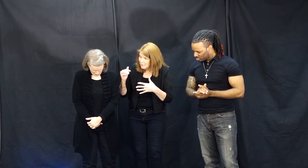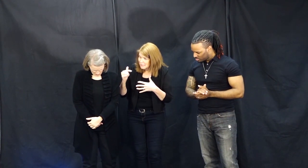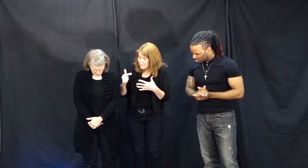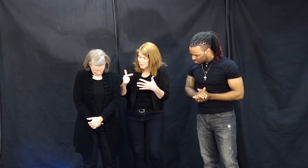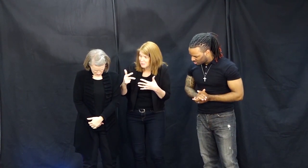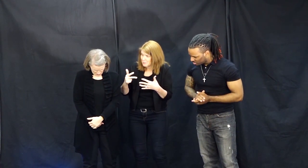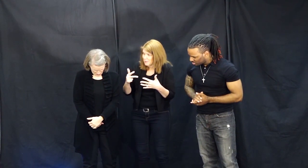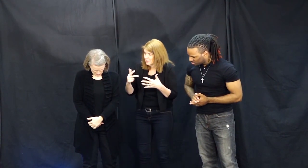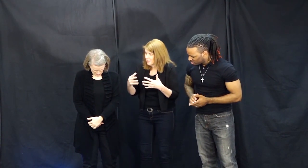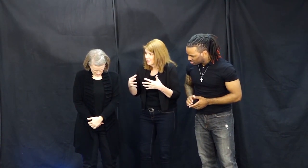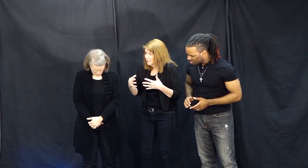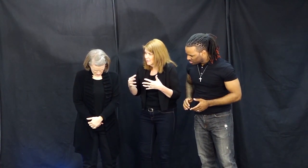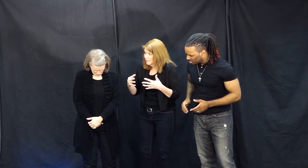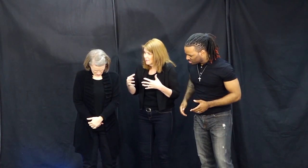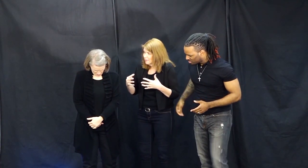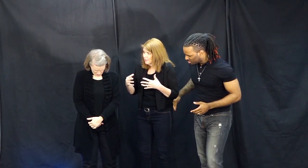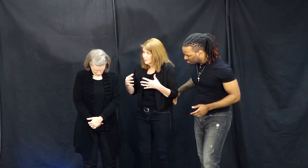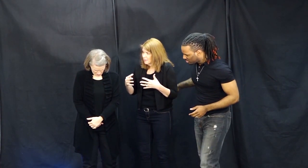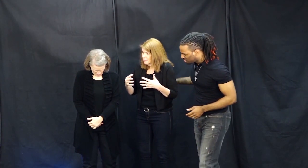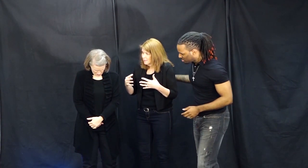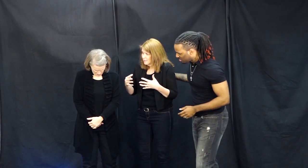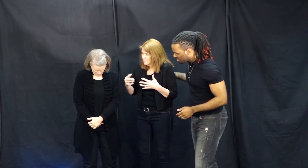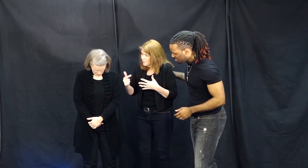7, 8, 9. 7, 8.